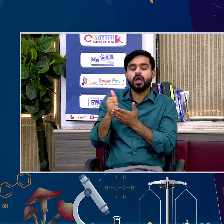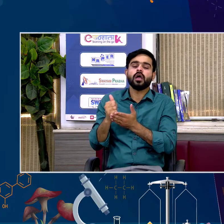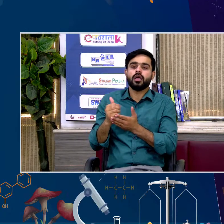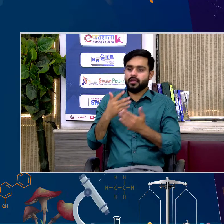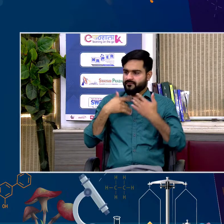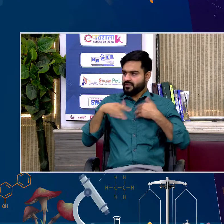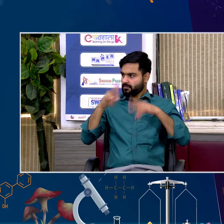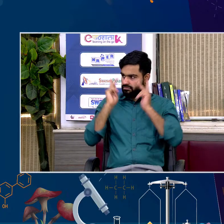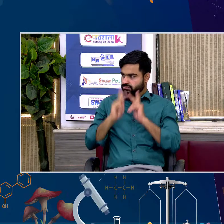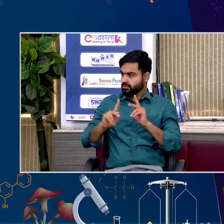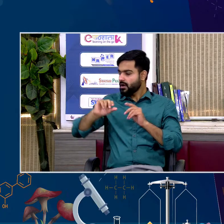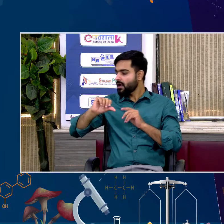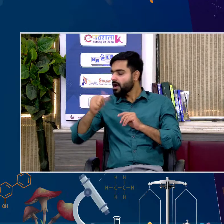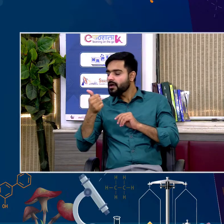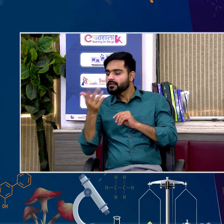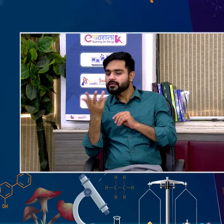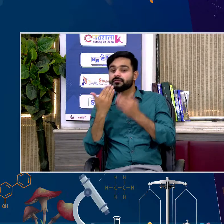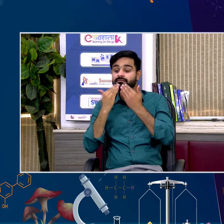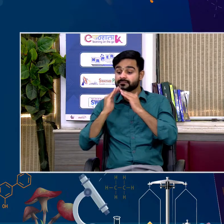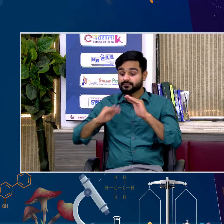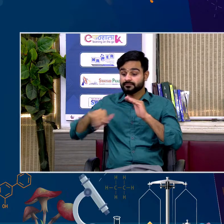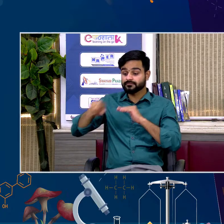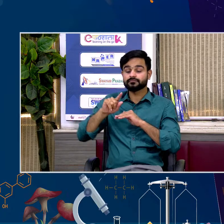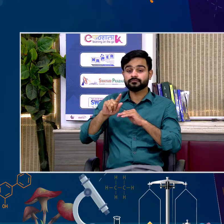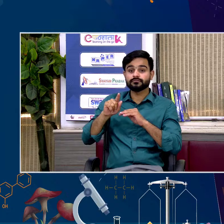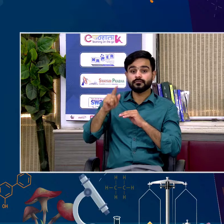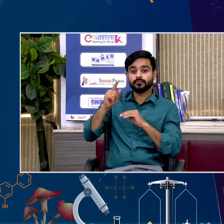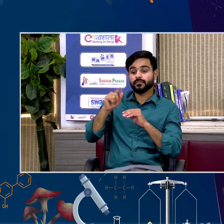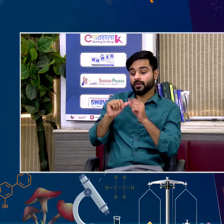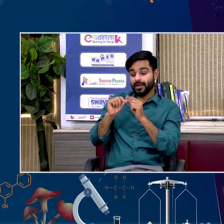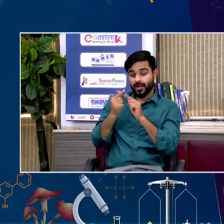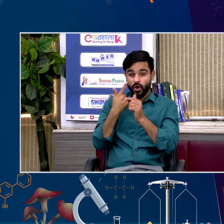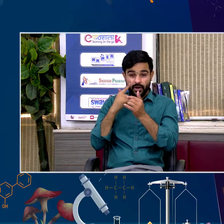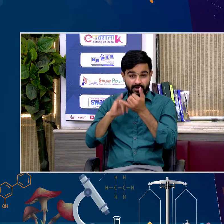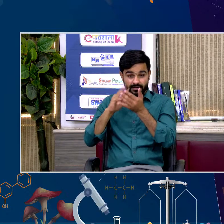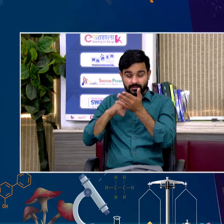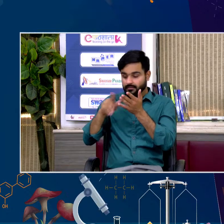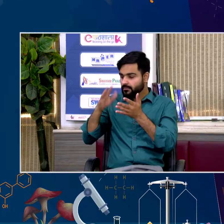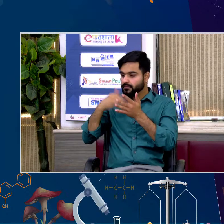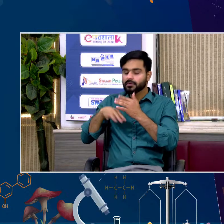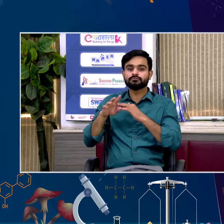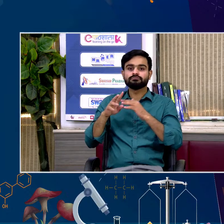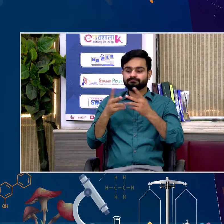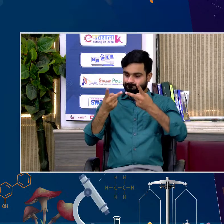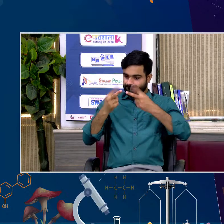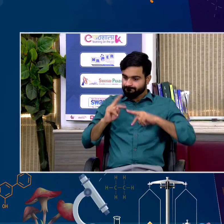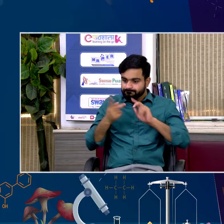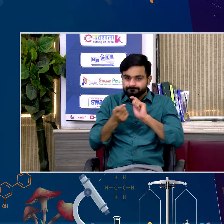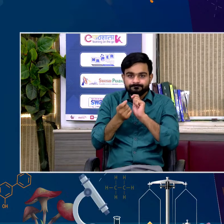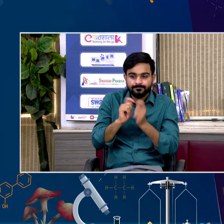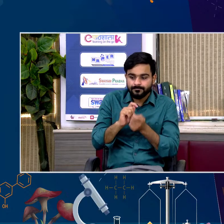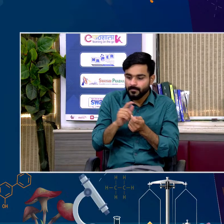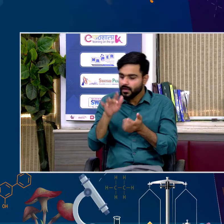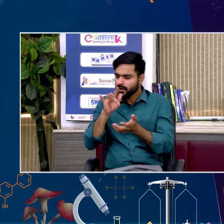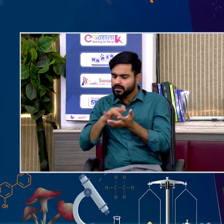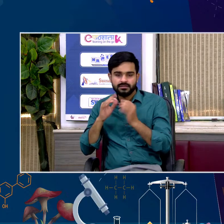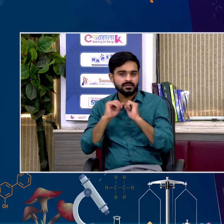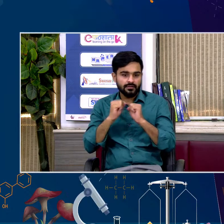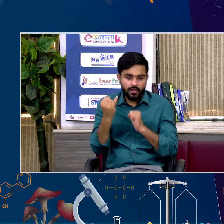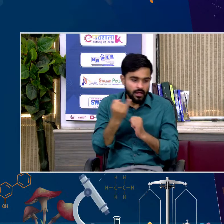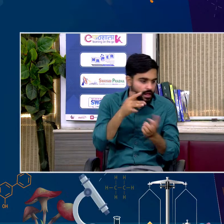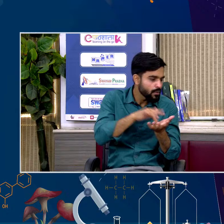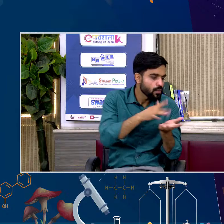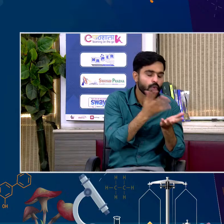relax. The other is that autistic children find it difficult to transition. They find it difficult to move across